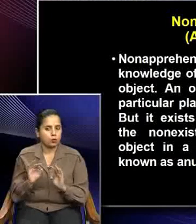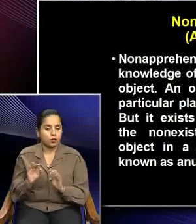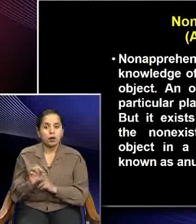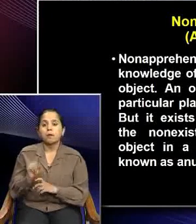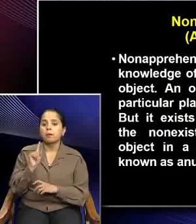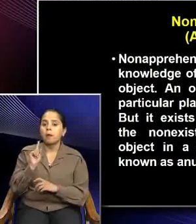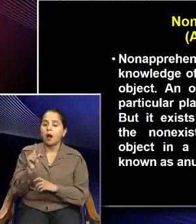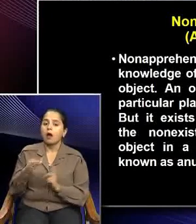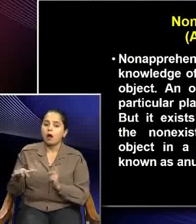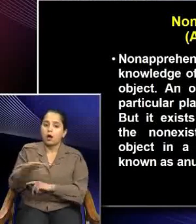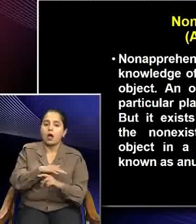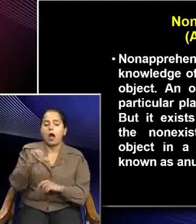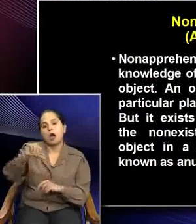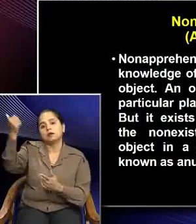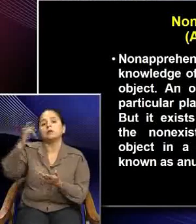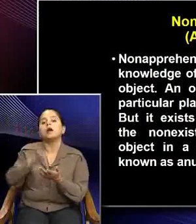it exists elsewhere.